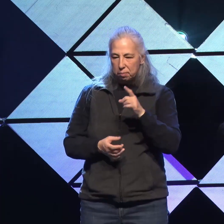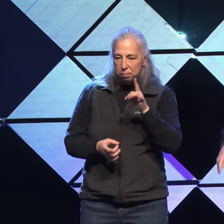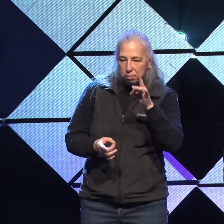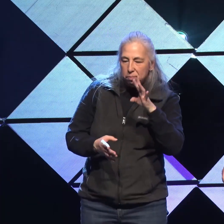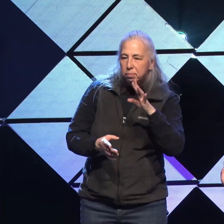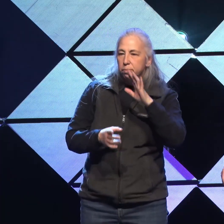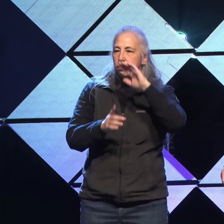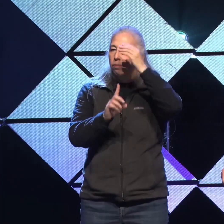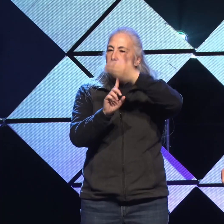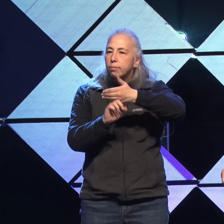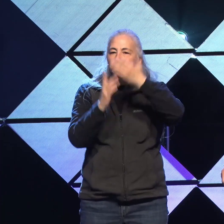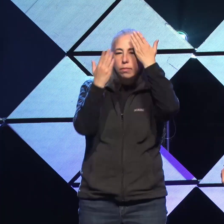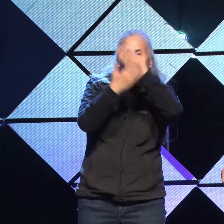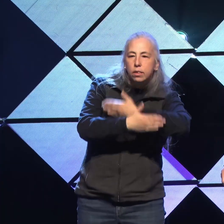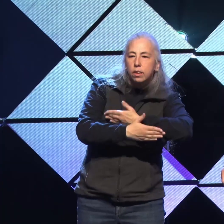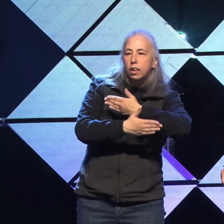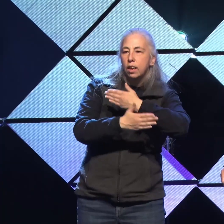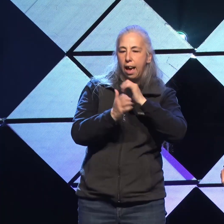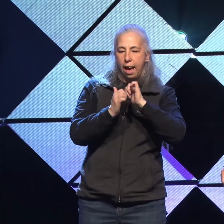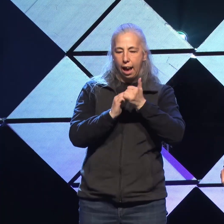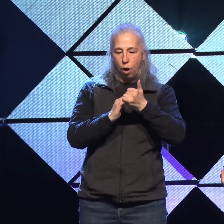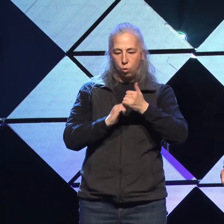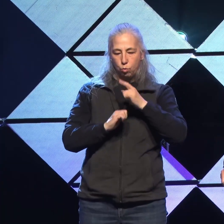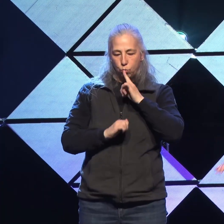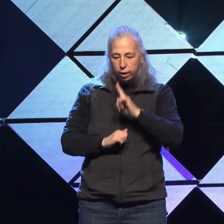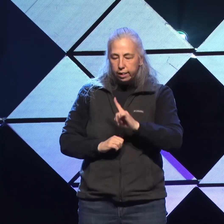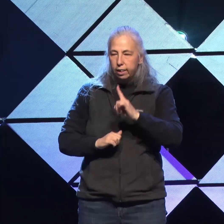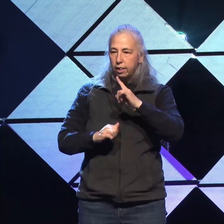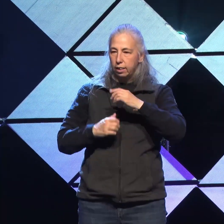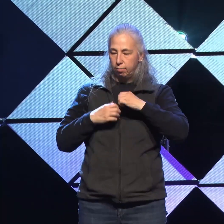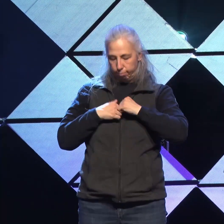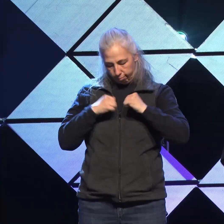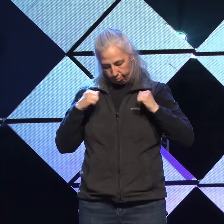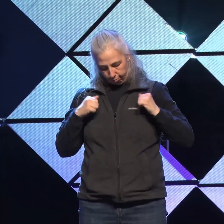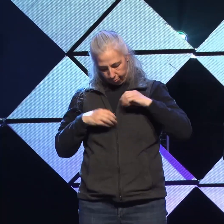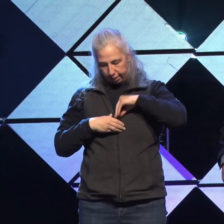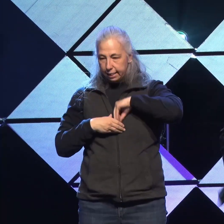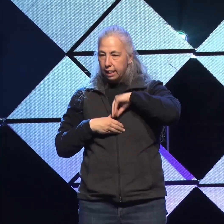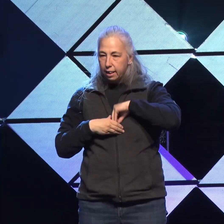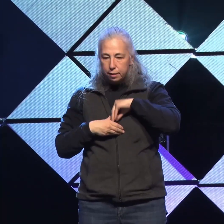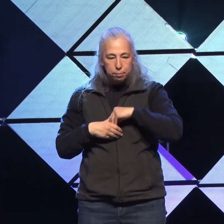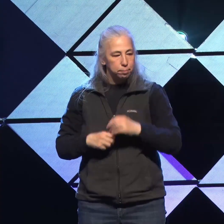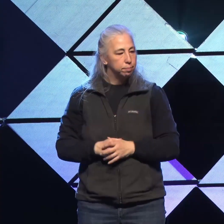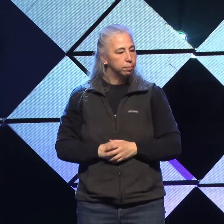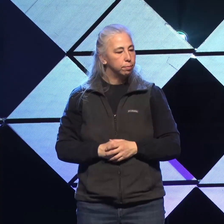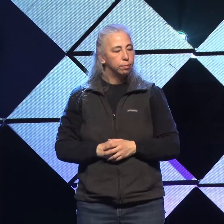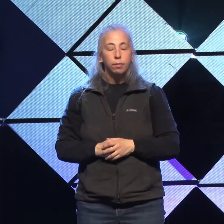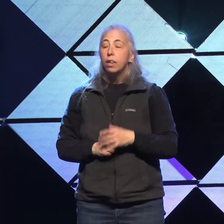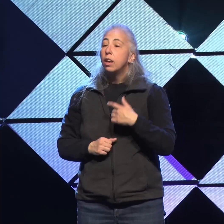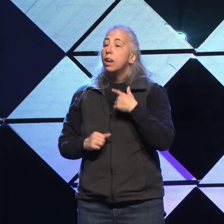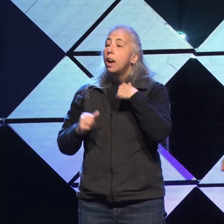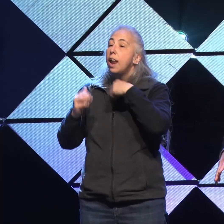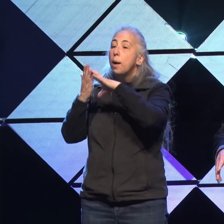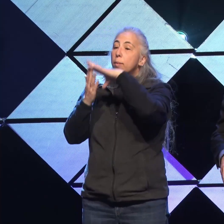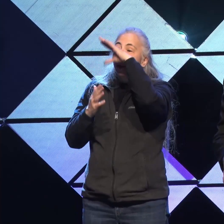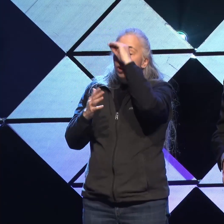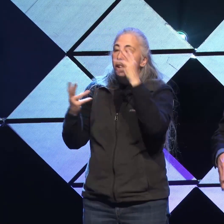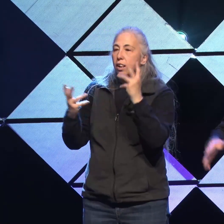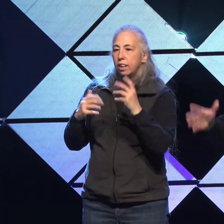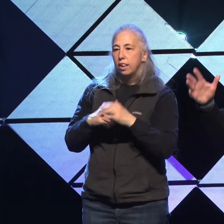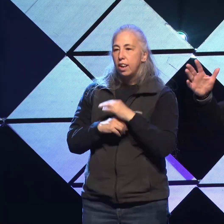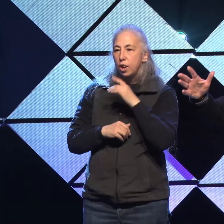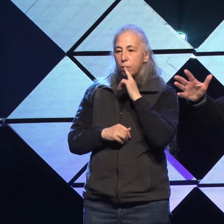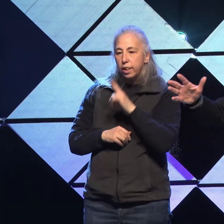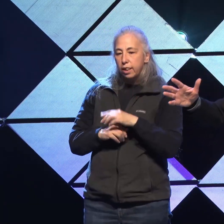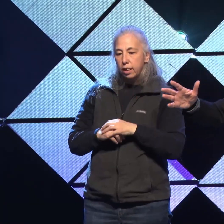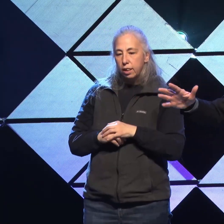to the truth about myself. And here's what I'm learning, and this is good news. All I have to do when